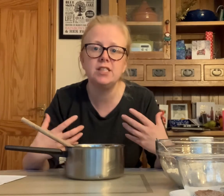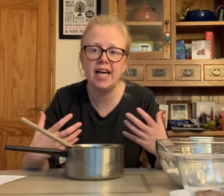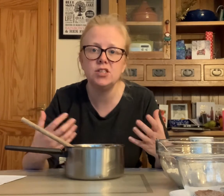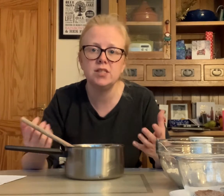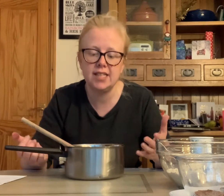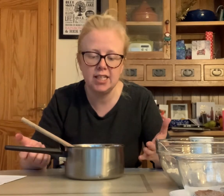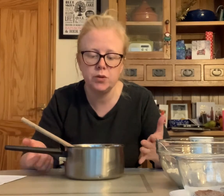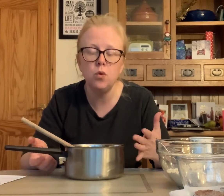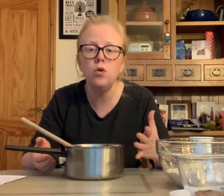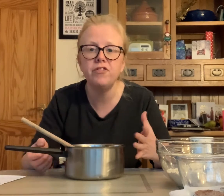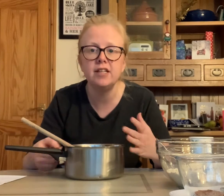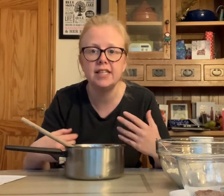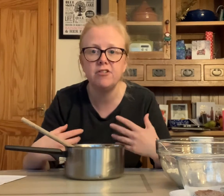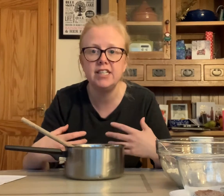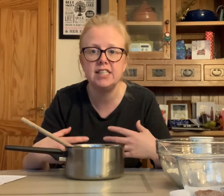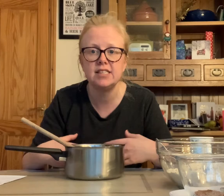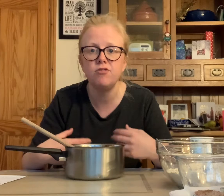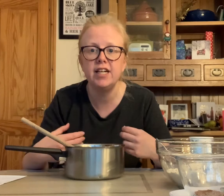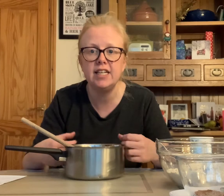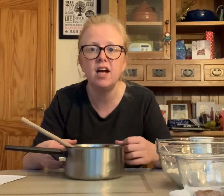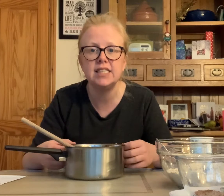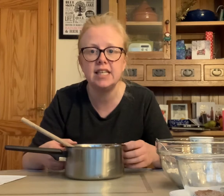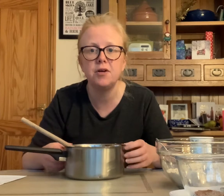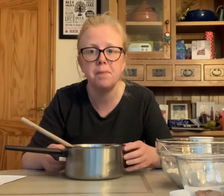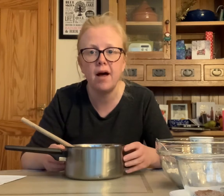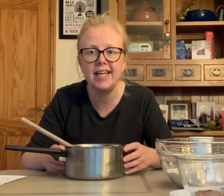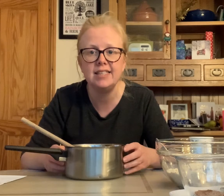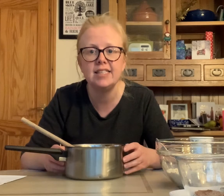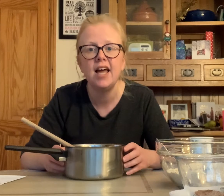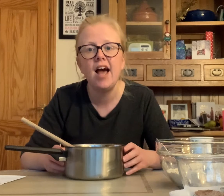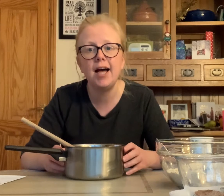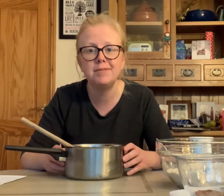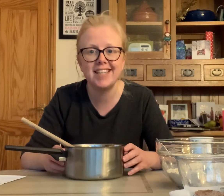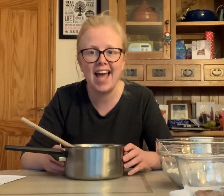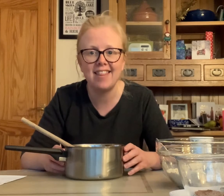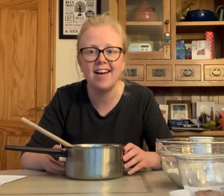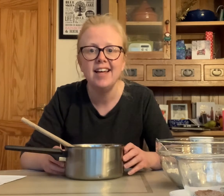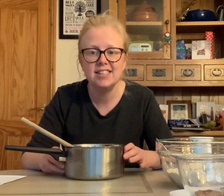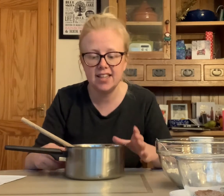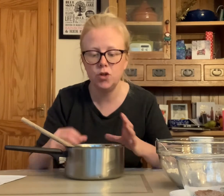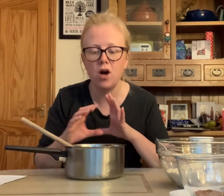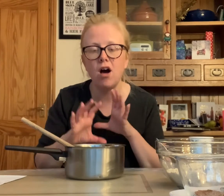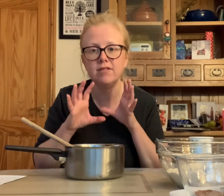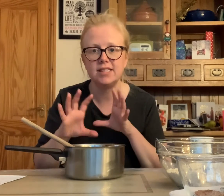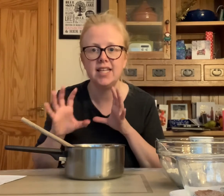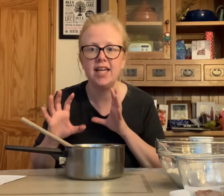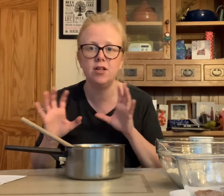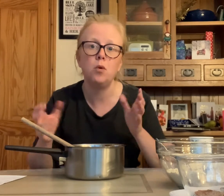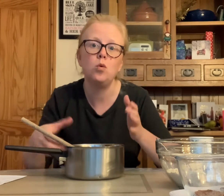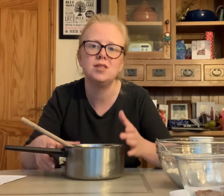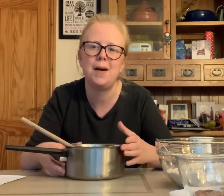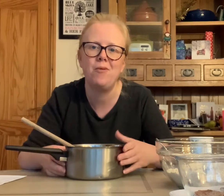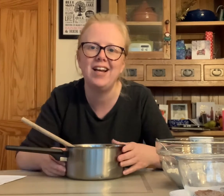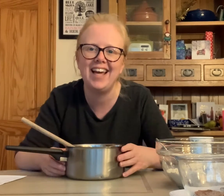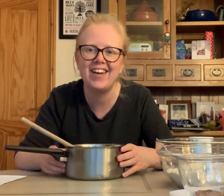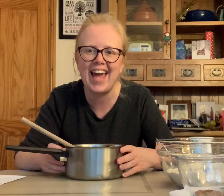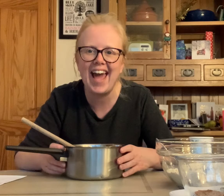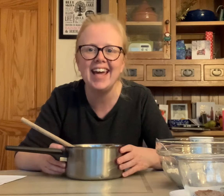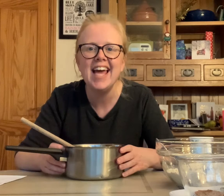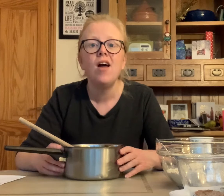to a stage when all of those ingredients are really nicely combined together so that you can't see them all separately, okay?